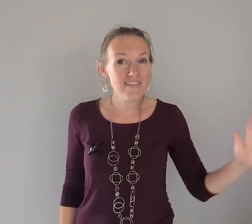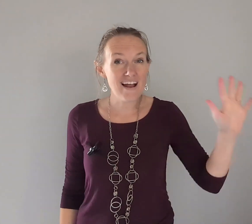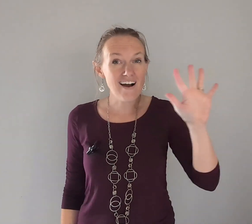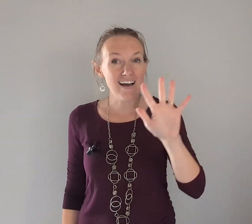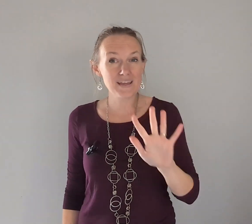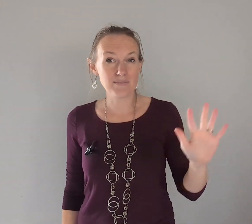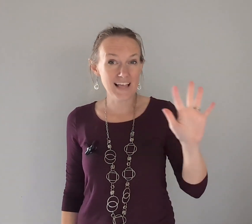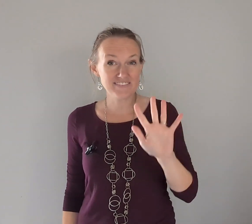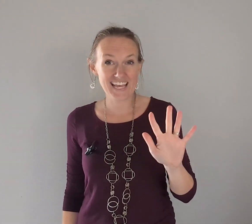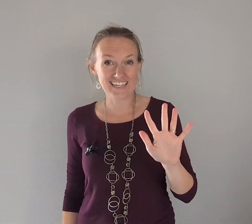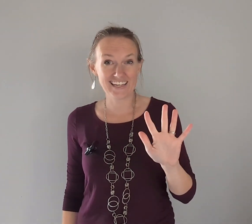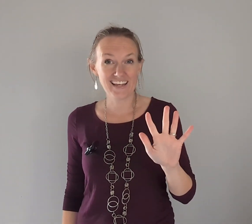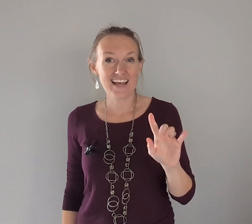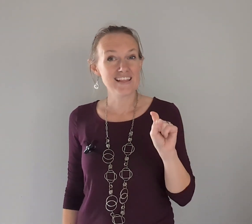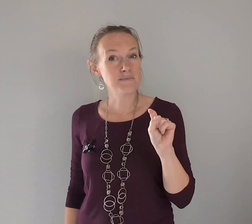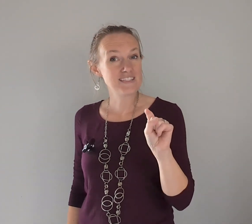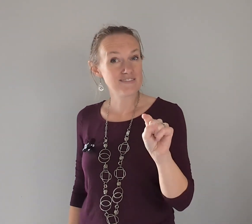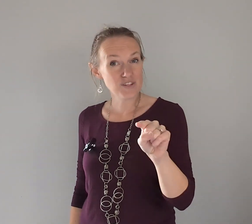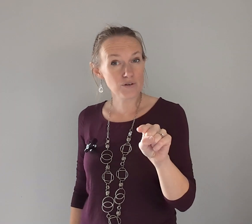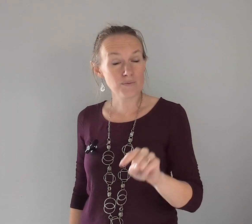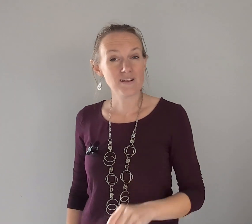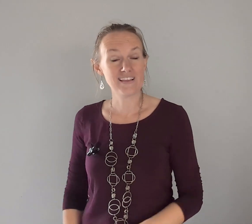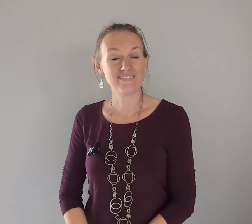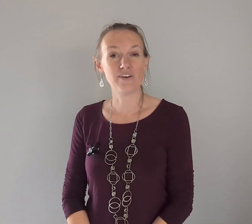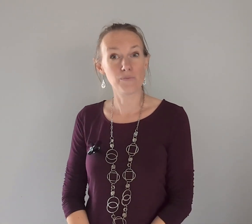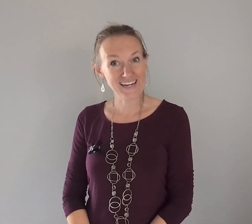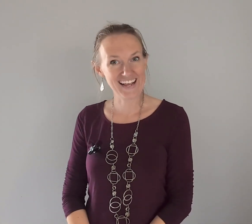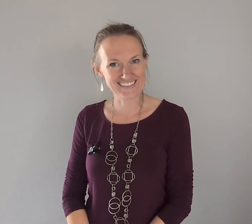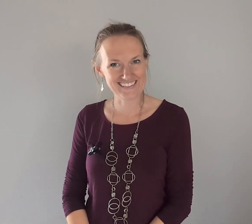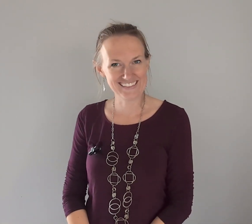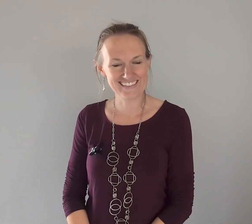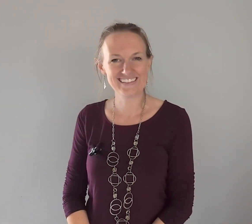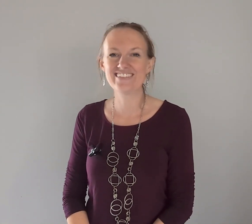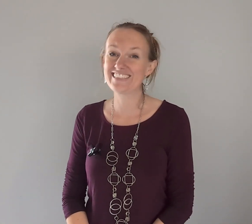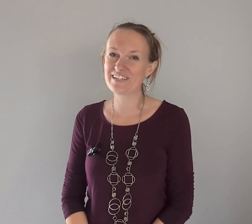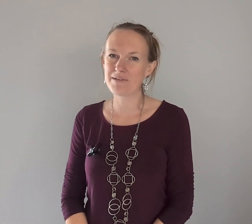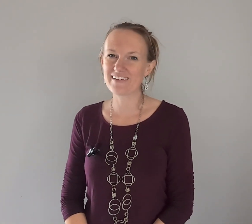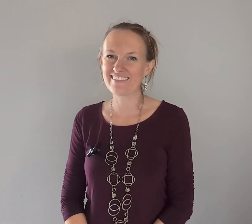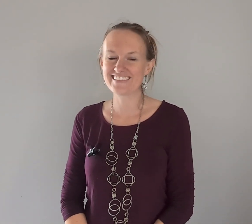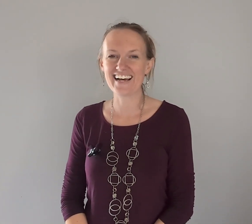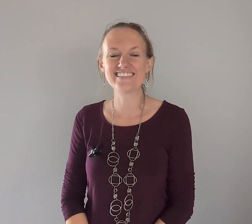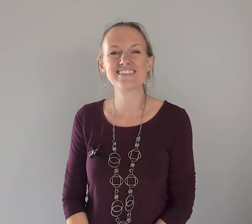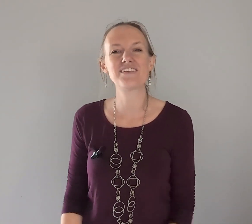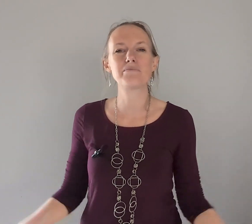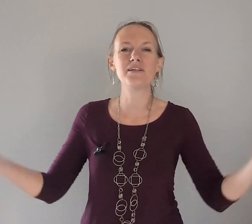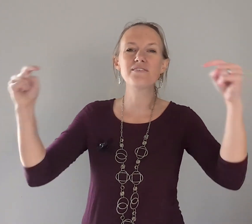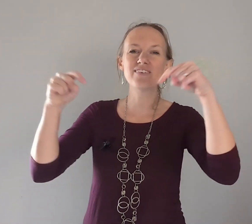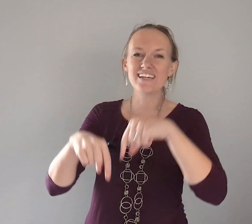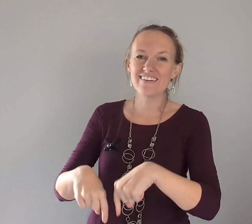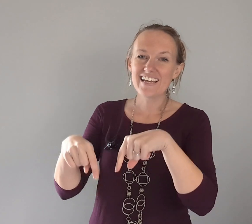that I am left-handed. That means if you're right-handed, that means you're going to mirror those signs. If you look below the video